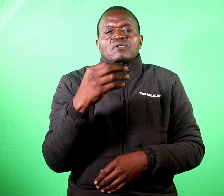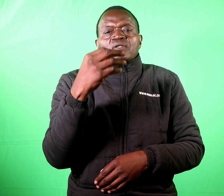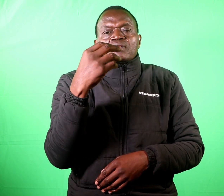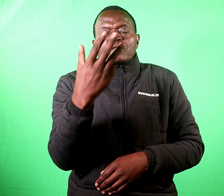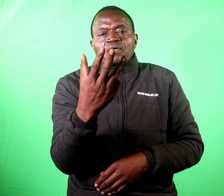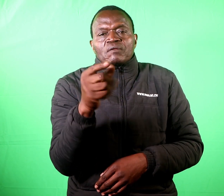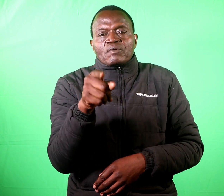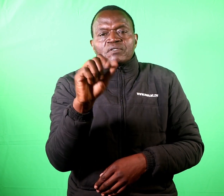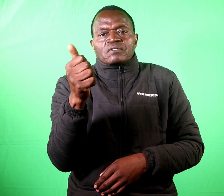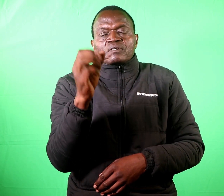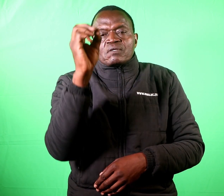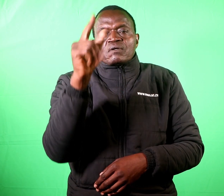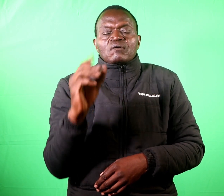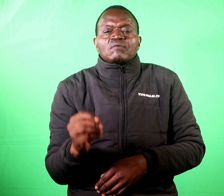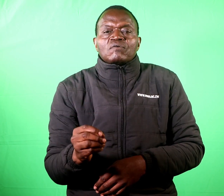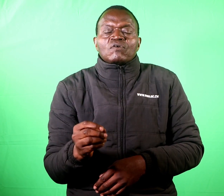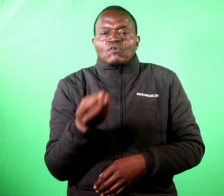39.6%. Food crop production,